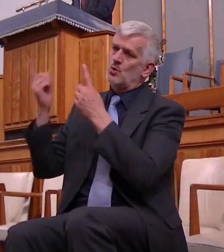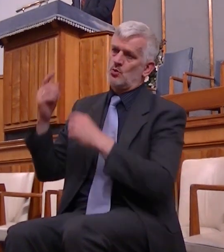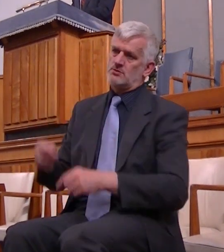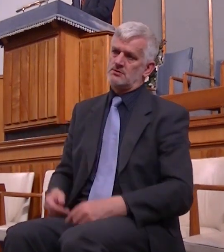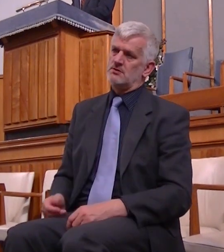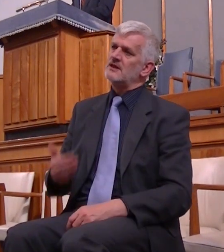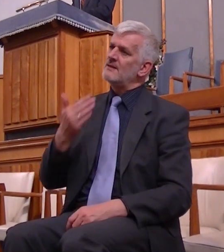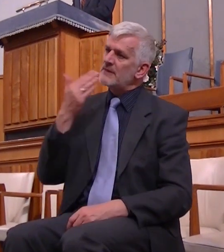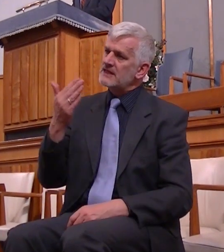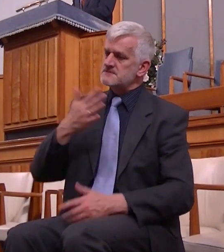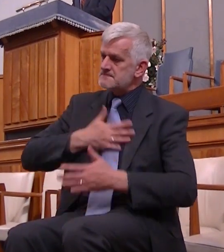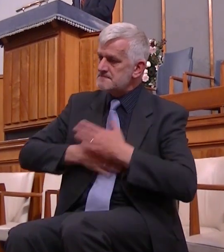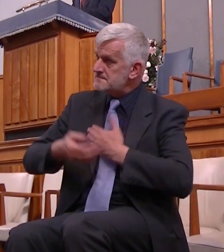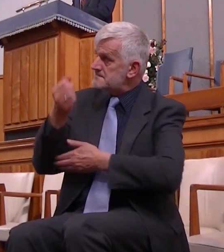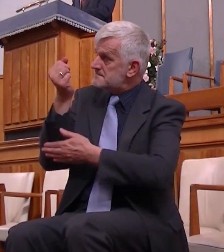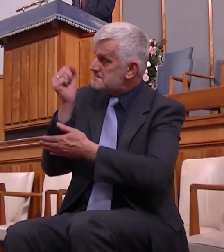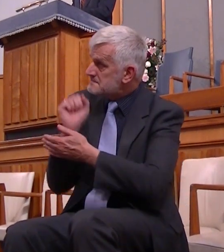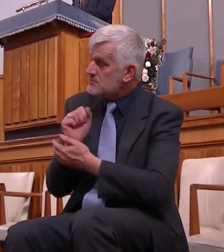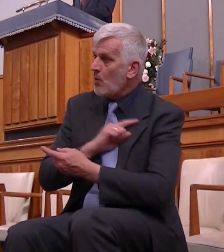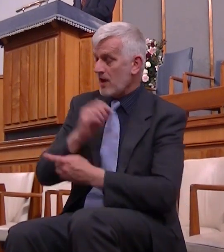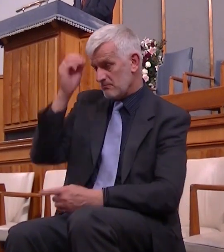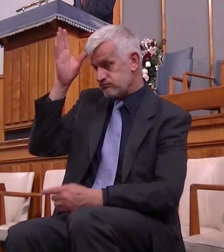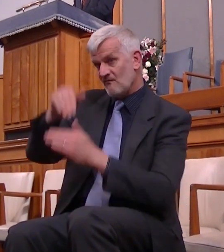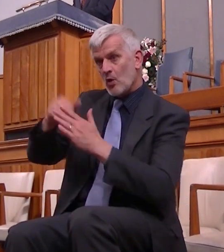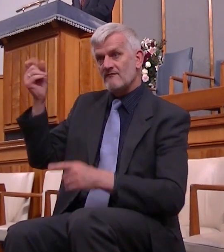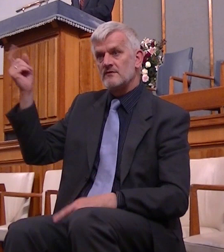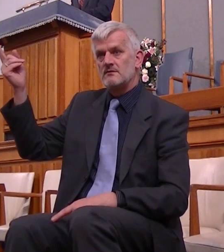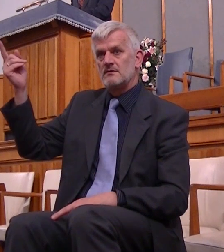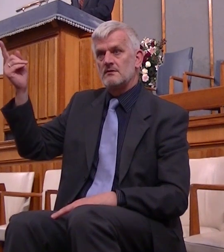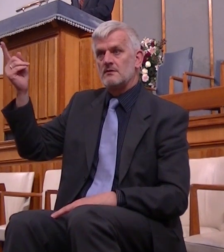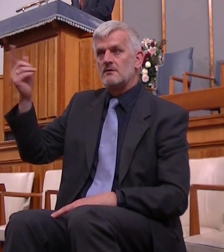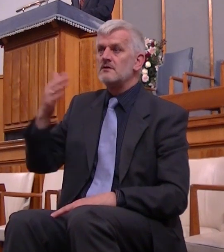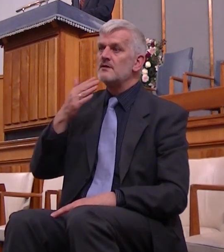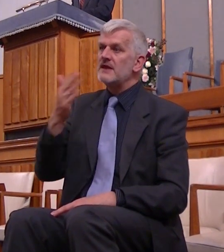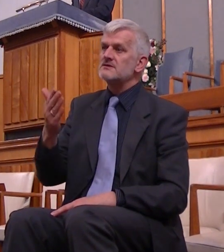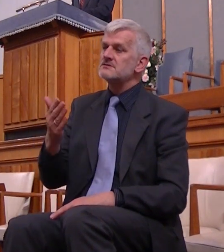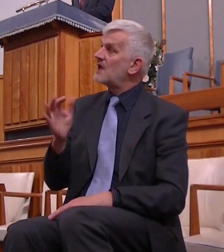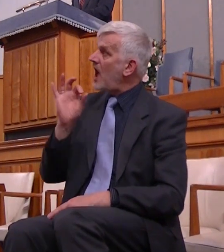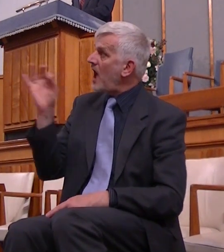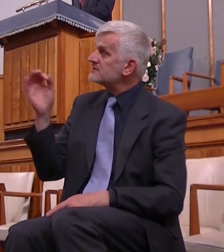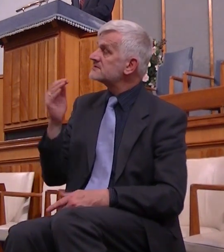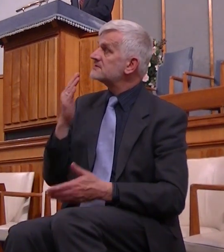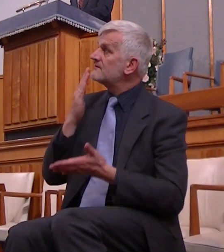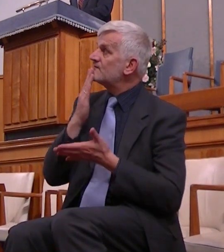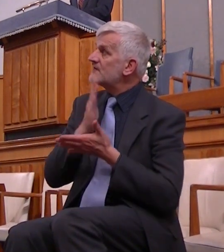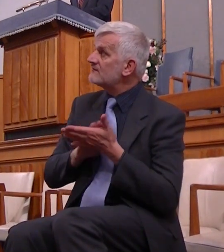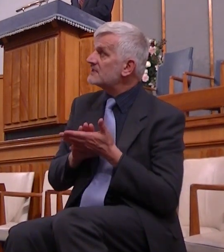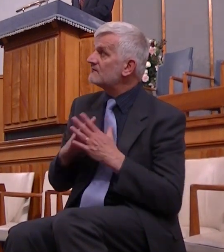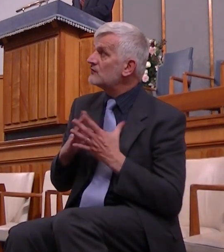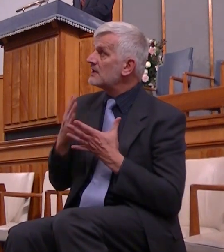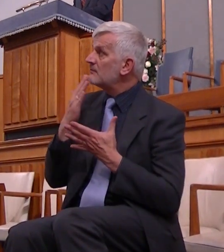before Him, the God of all knowledge. Receive His free salvation. Trust